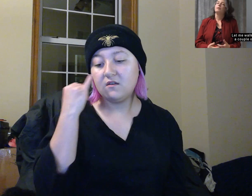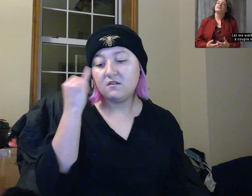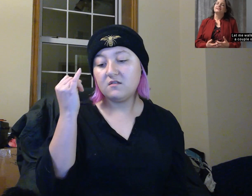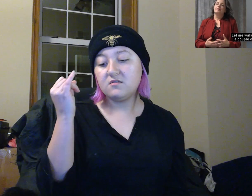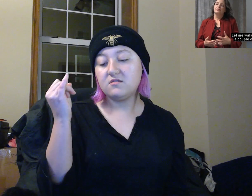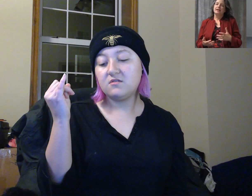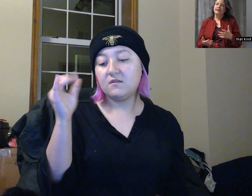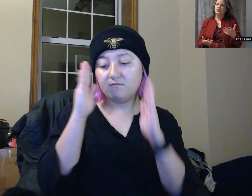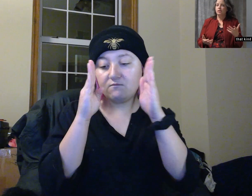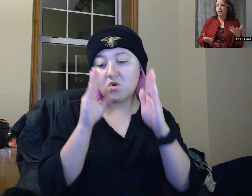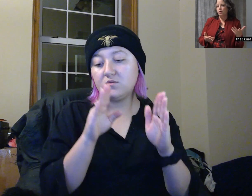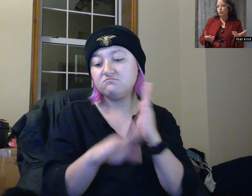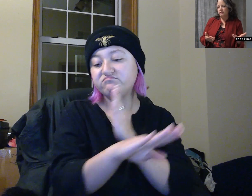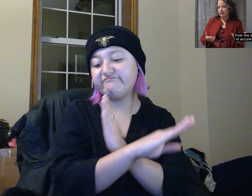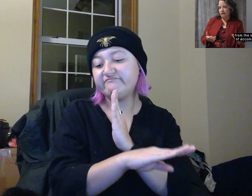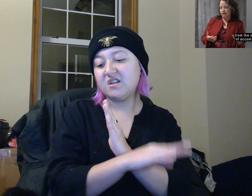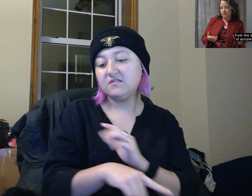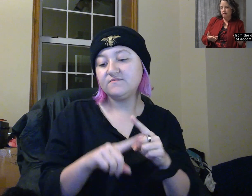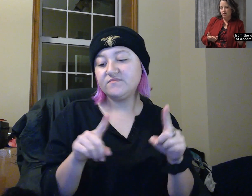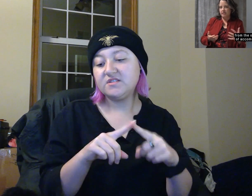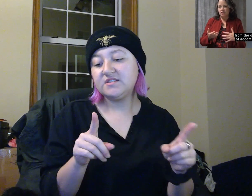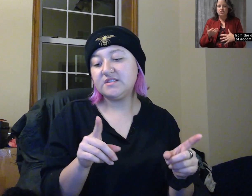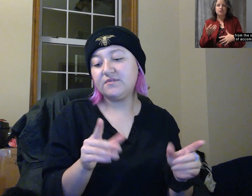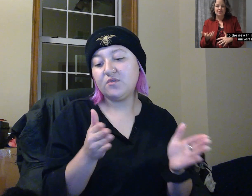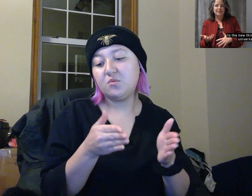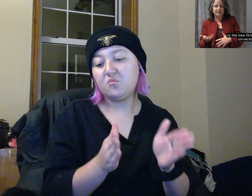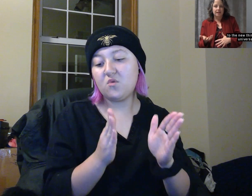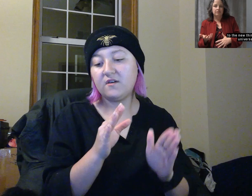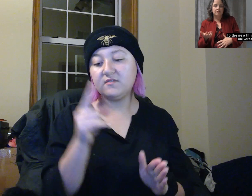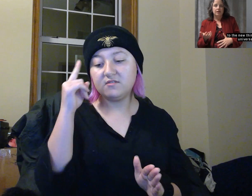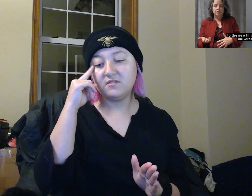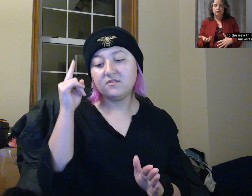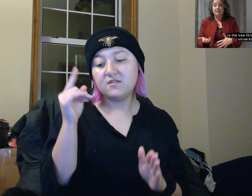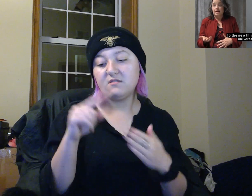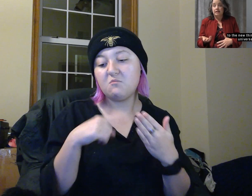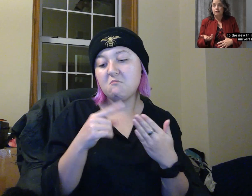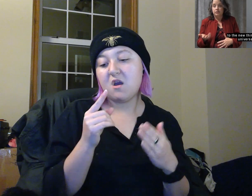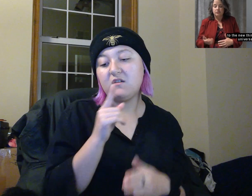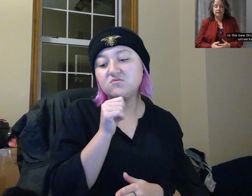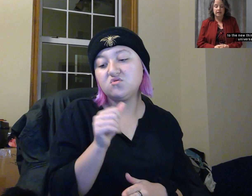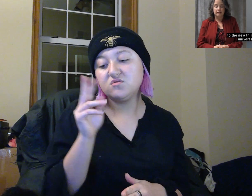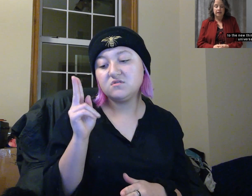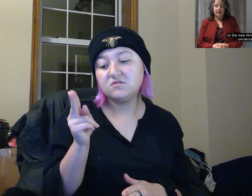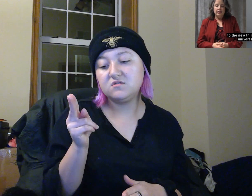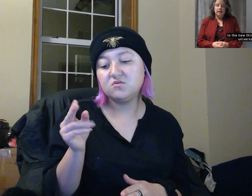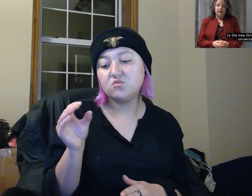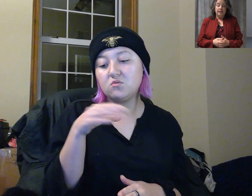through a couple of examples that kind of get you from the old thinking of accommodations to the new thinking of design, universal